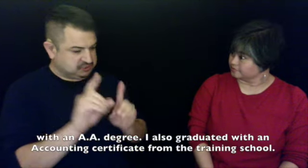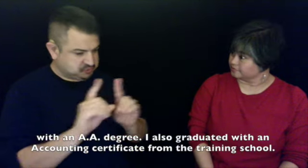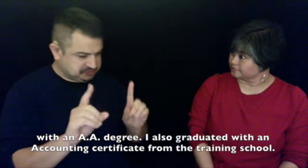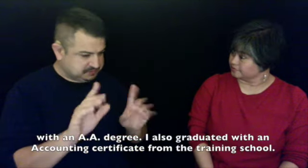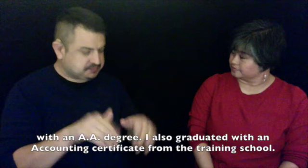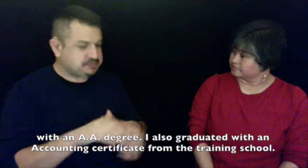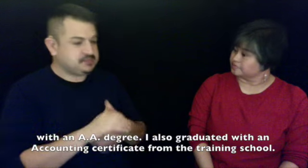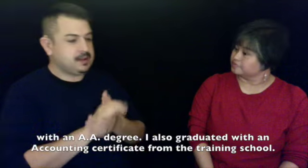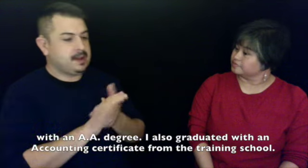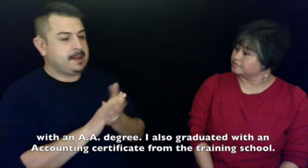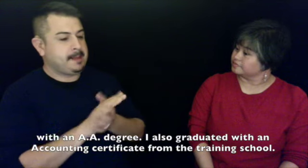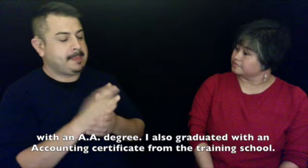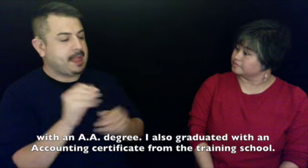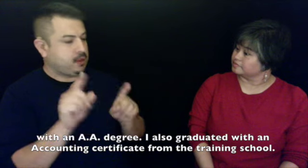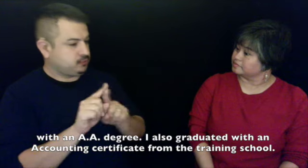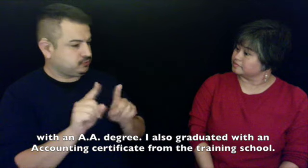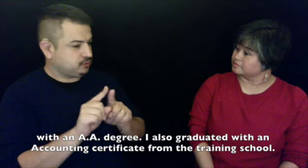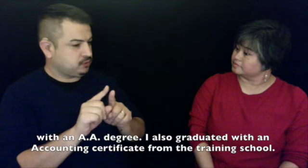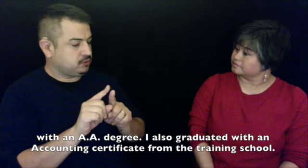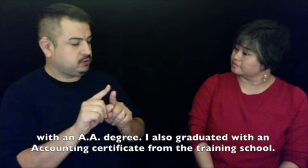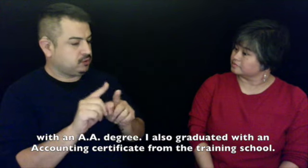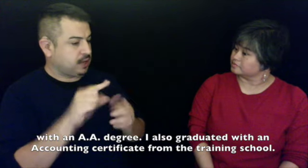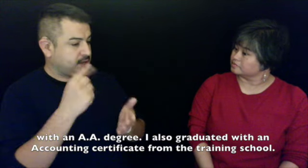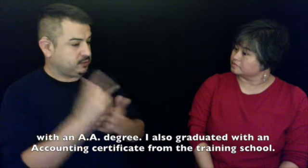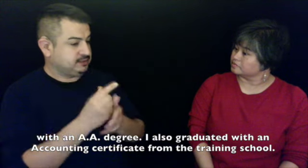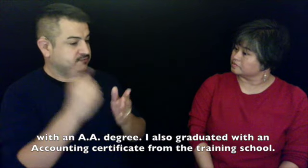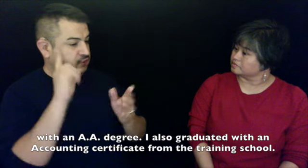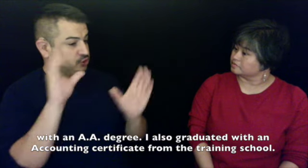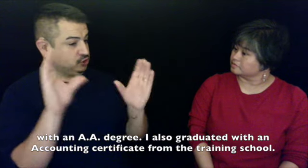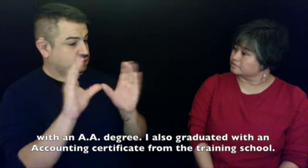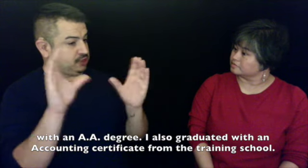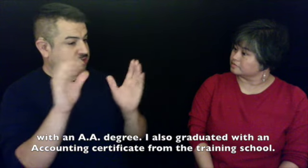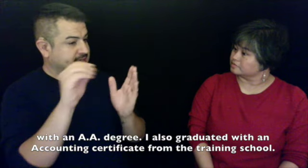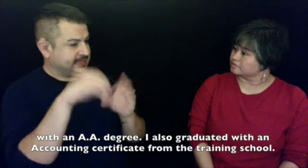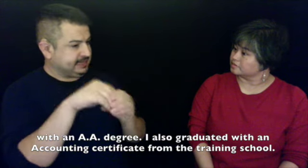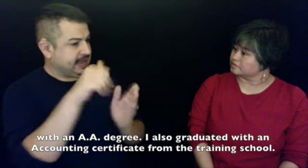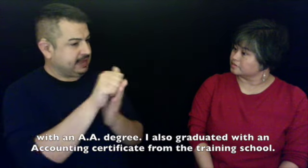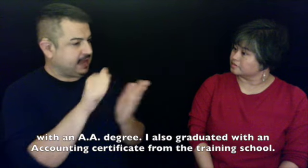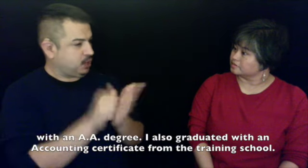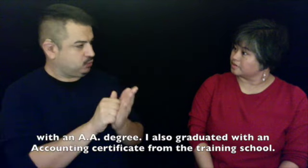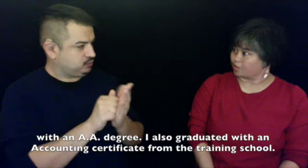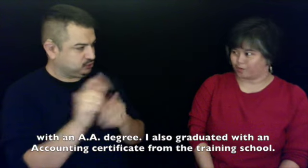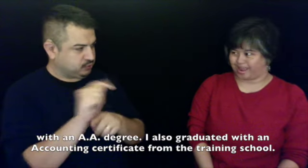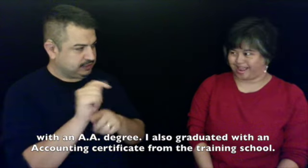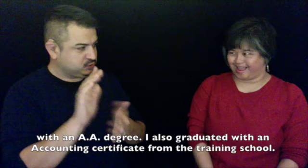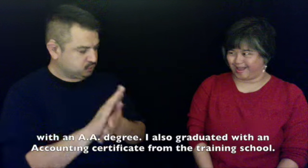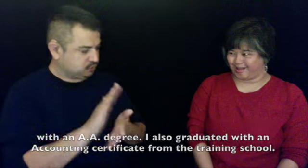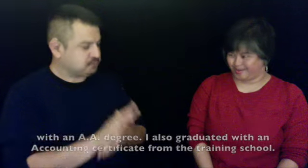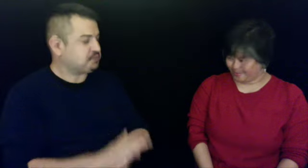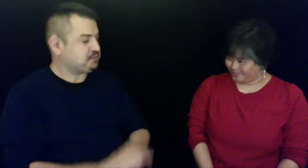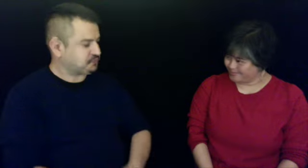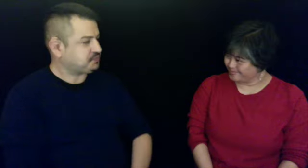with an AA degree. I also graduated with an accounting certificate from the training school.